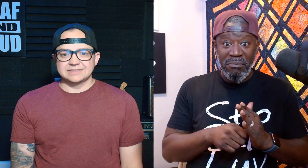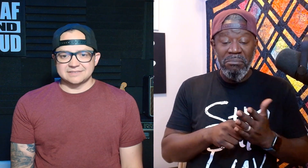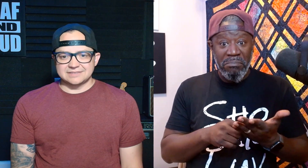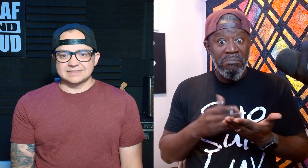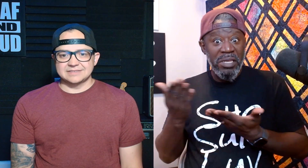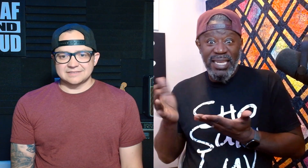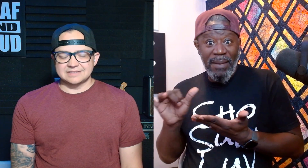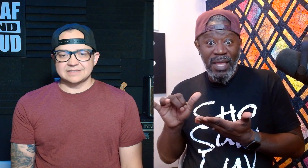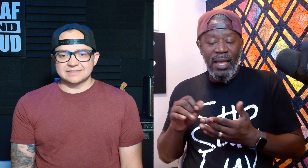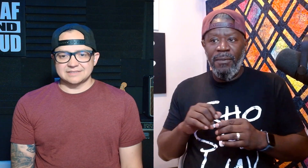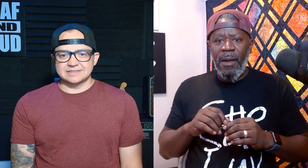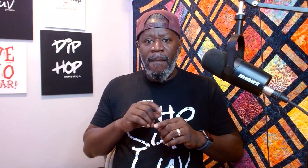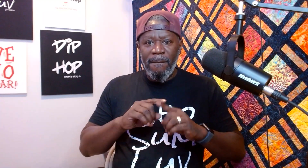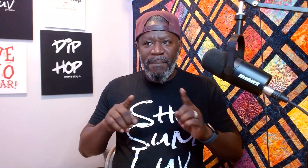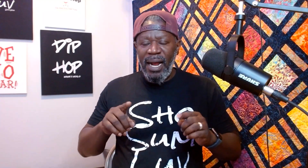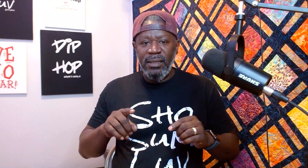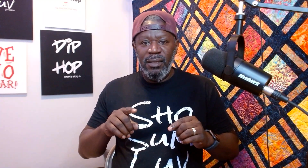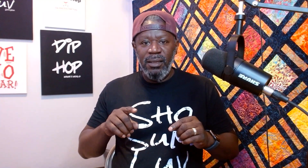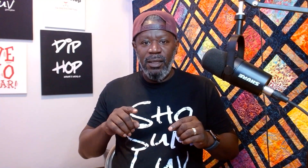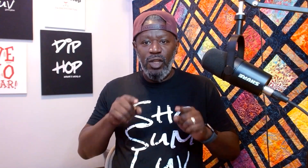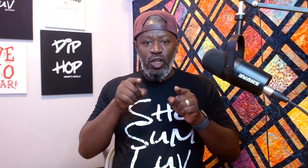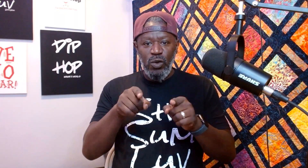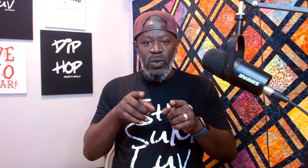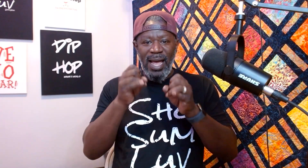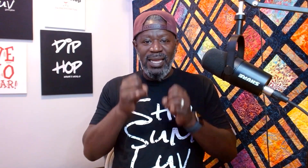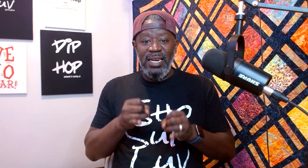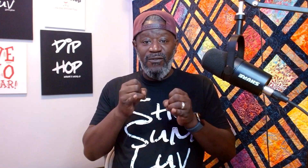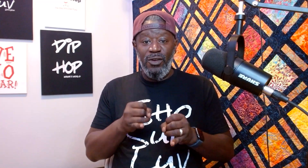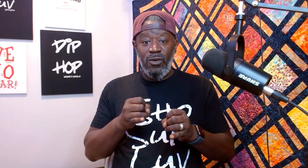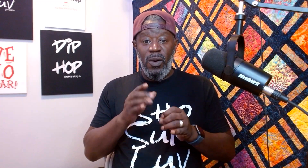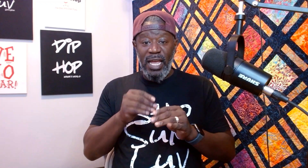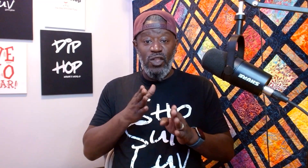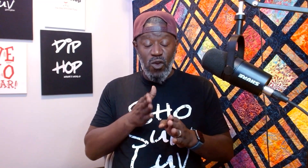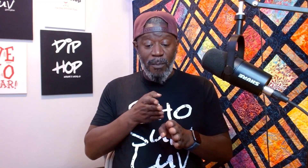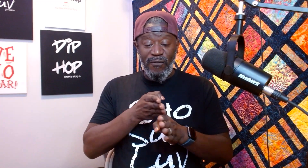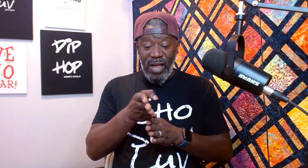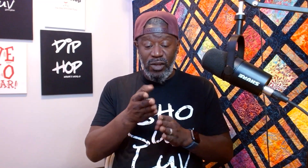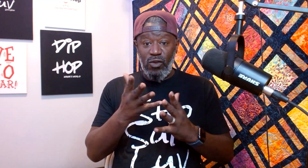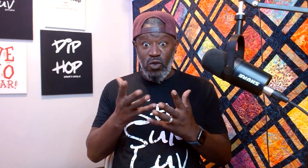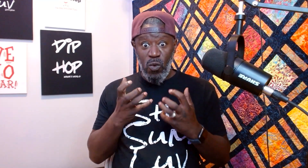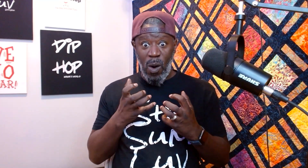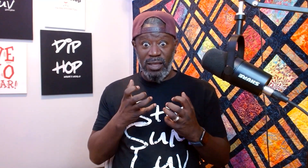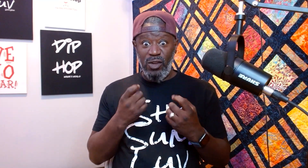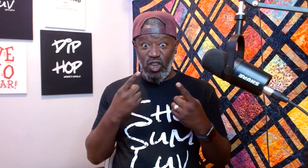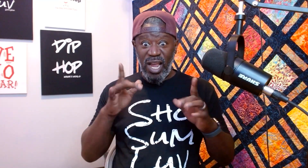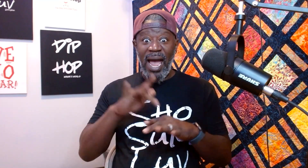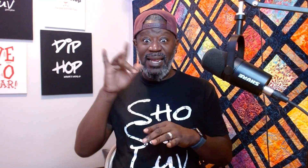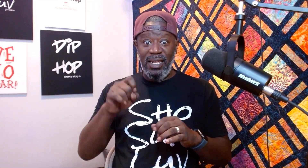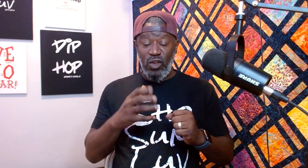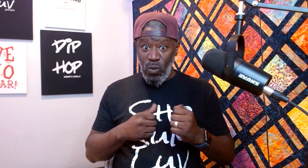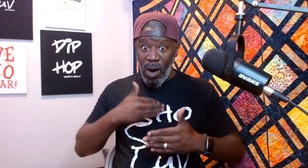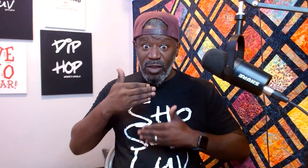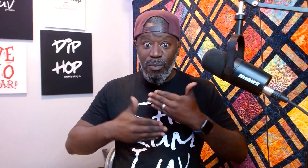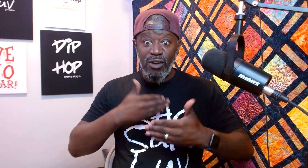impression, same thing. But you as the individual in your profession, you want to shine